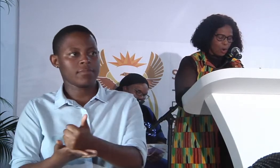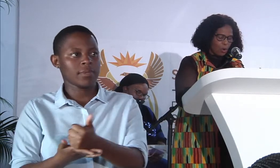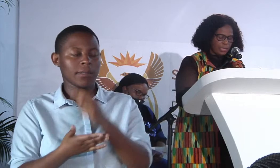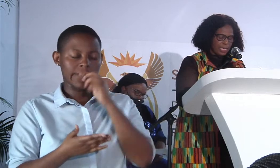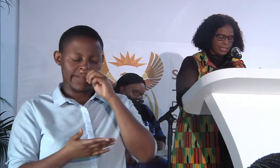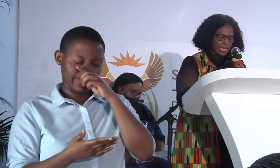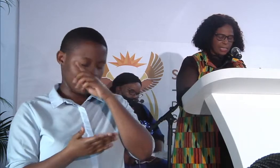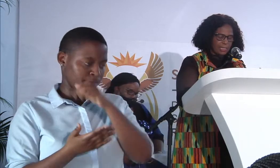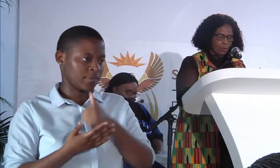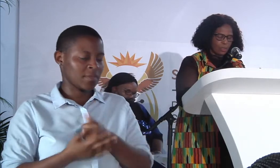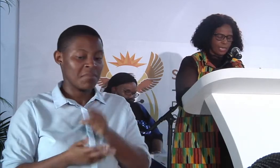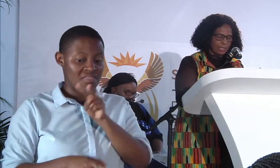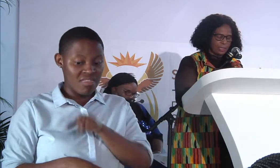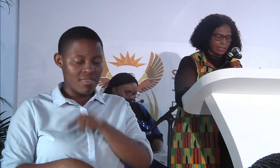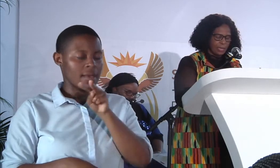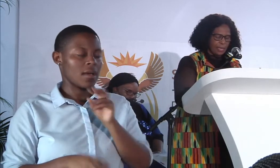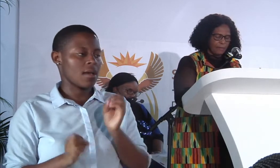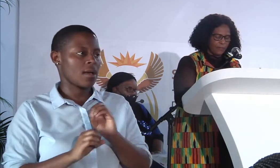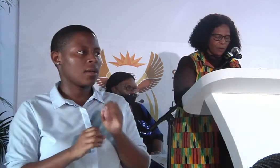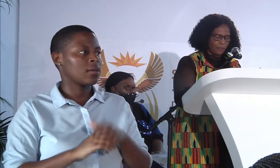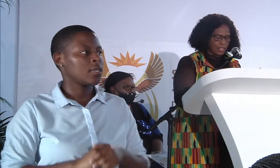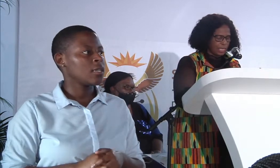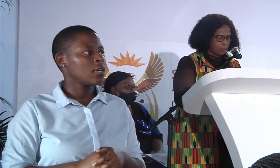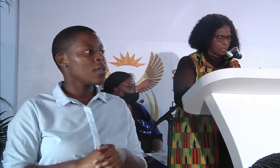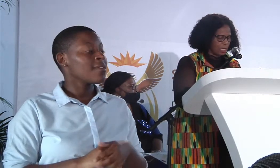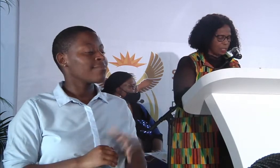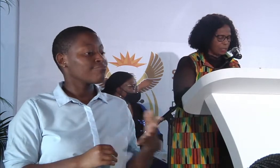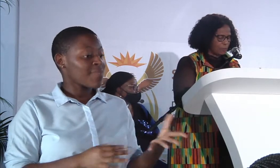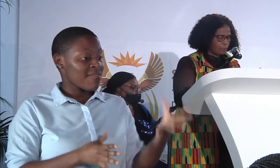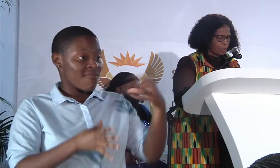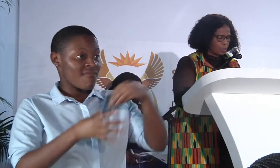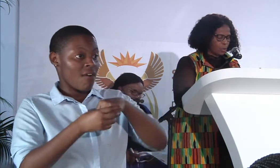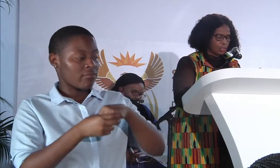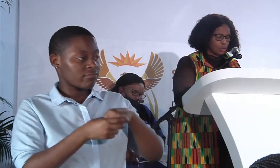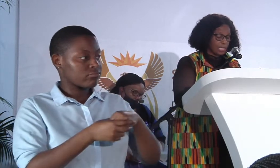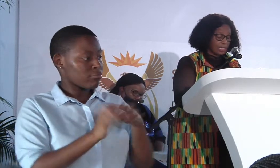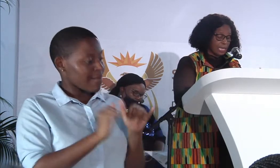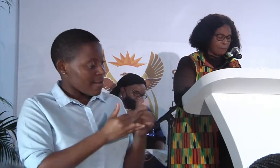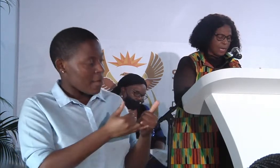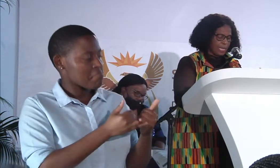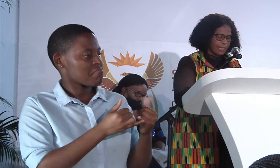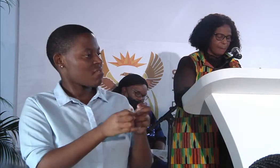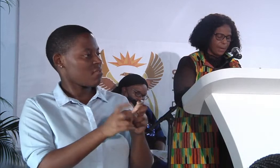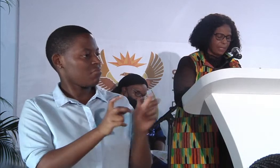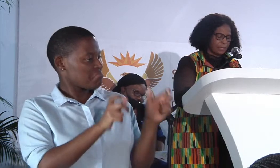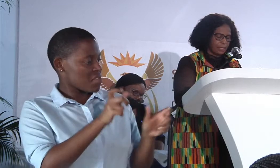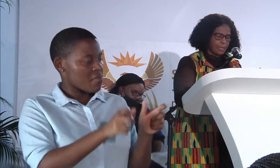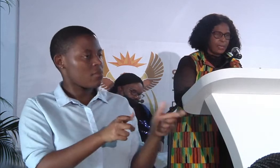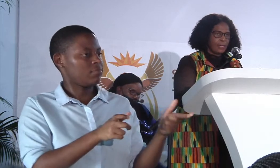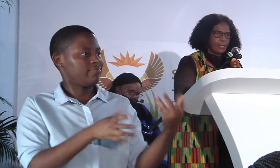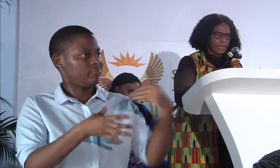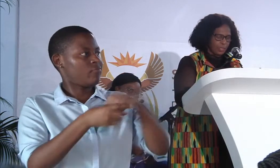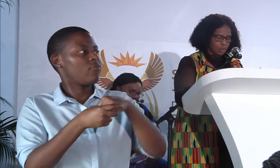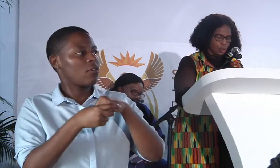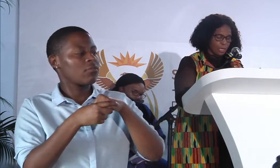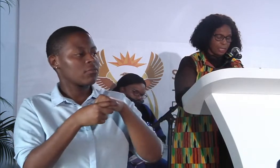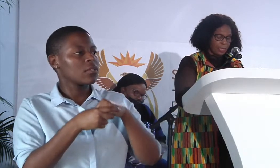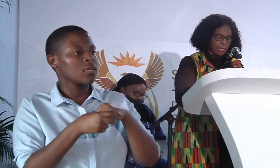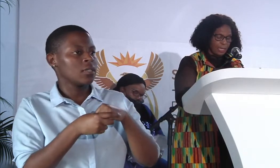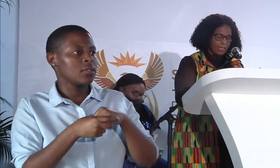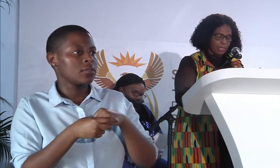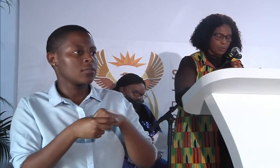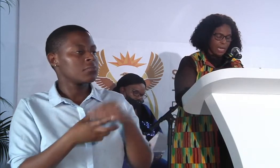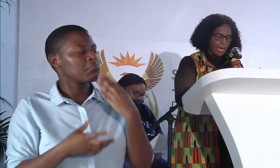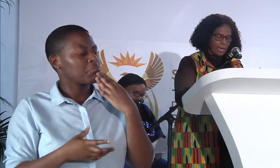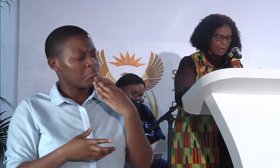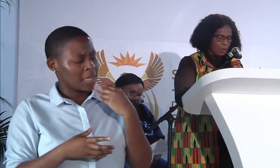call on the entire stakeholders involved here today to ensure that they play their part in ensuring